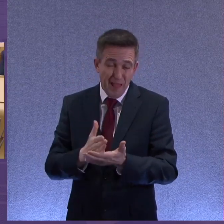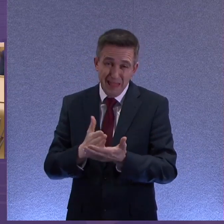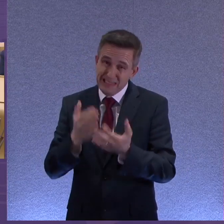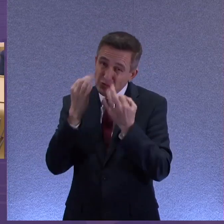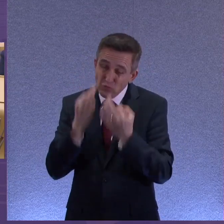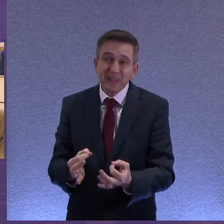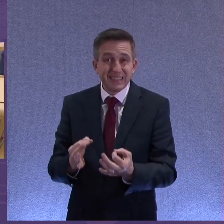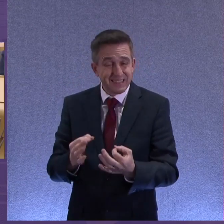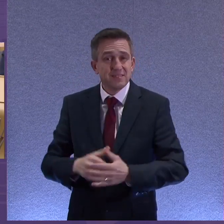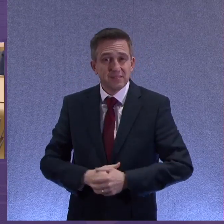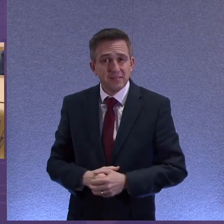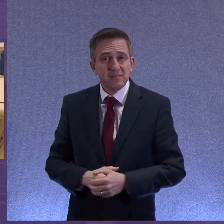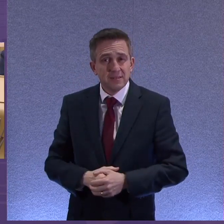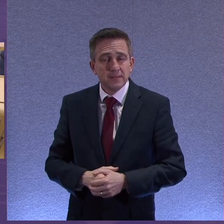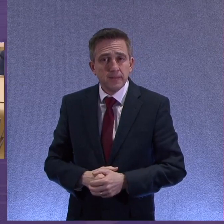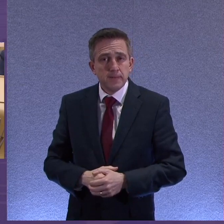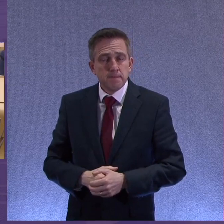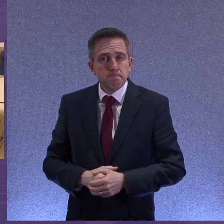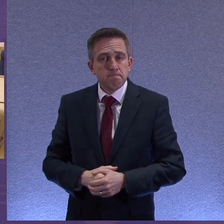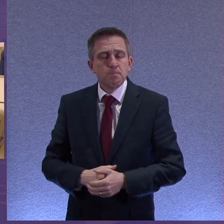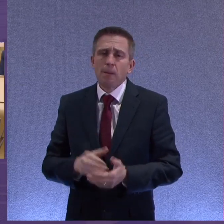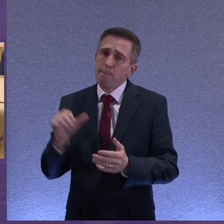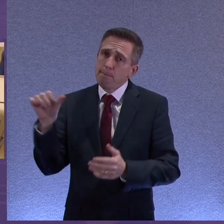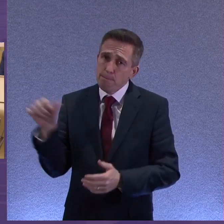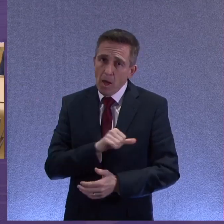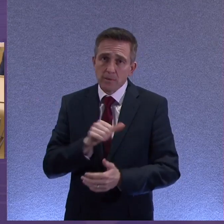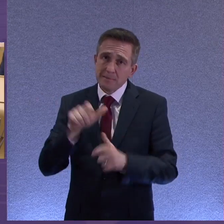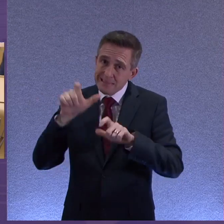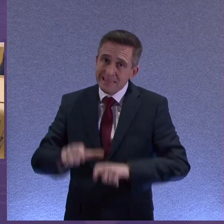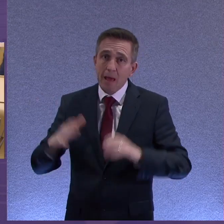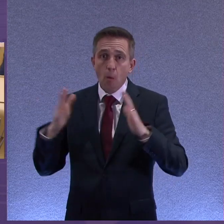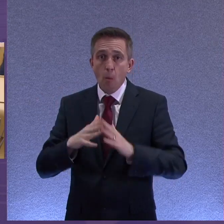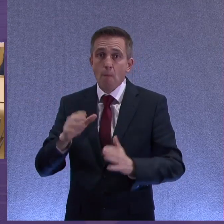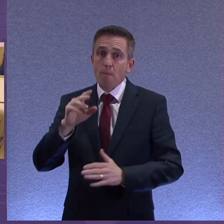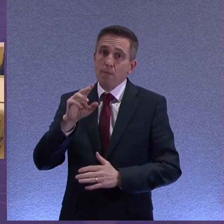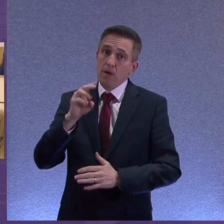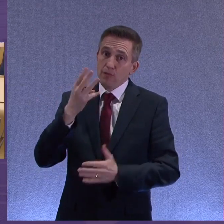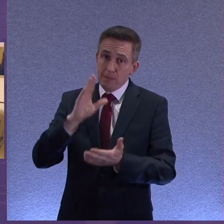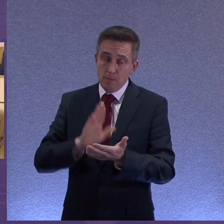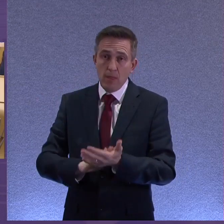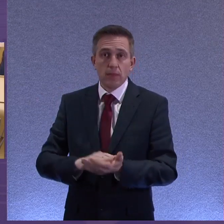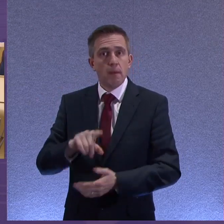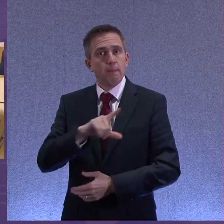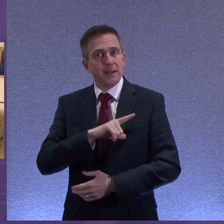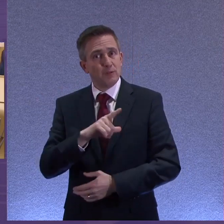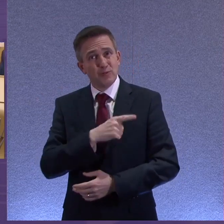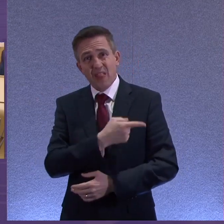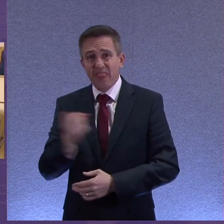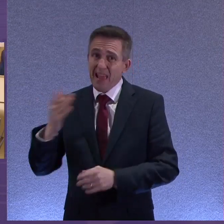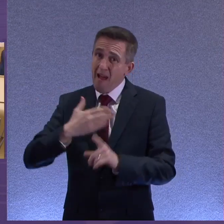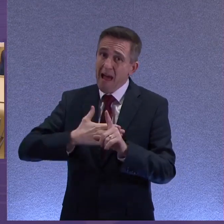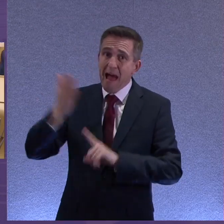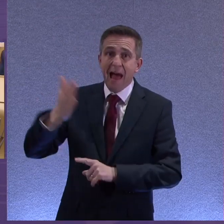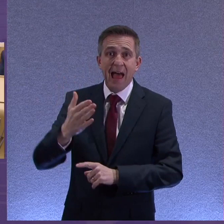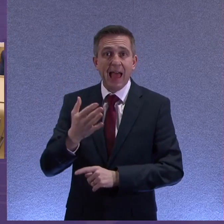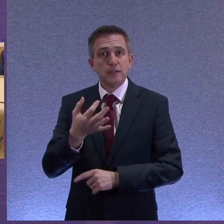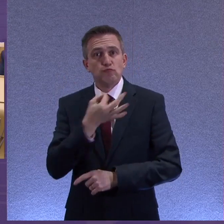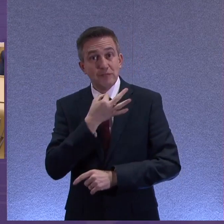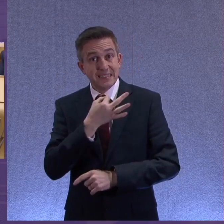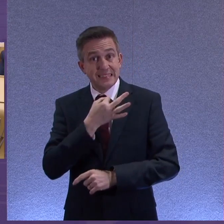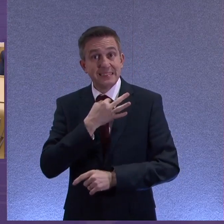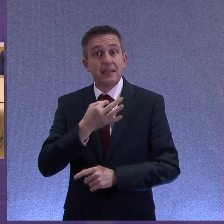and that is because they are most at risk of becoming very seriously ill indeed if they